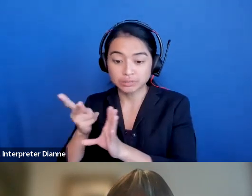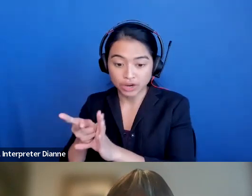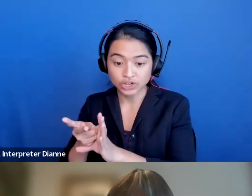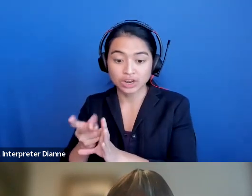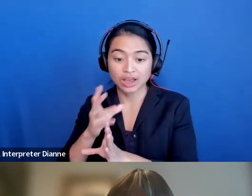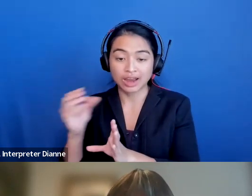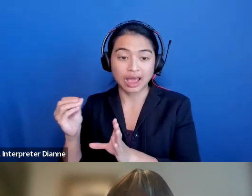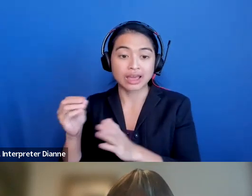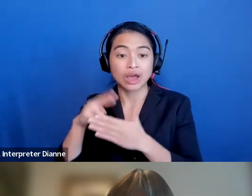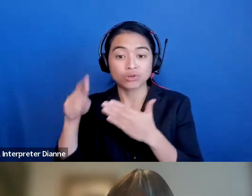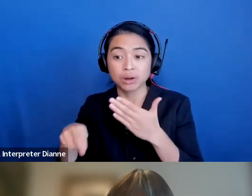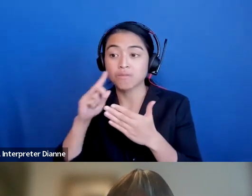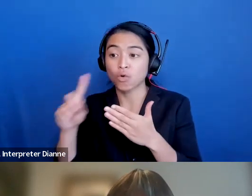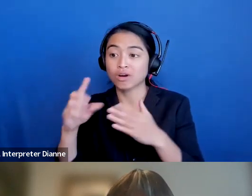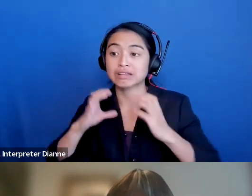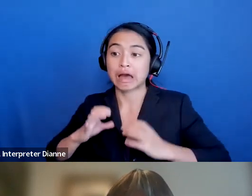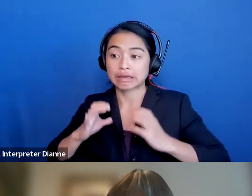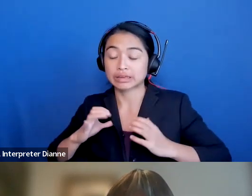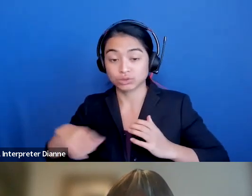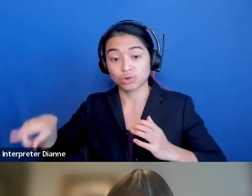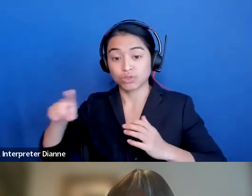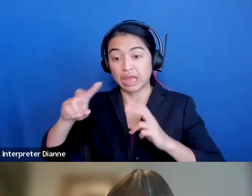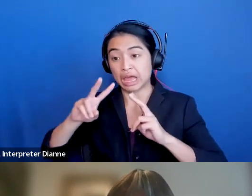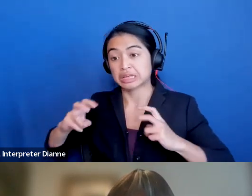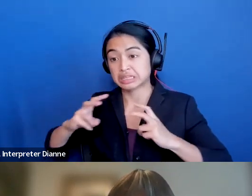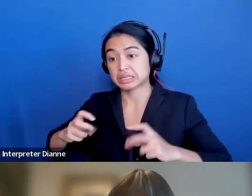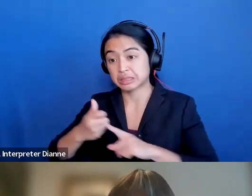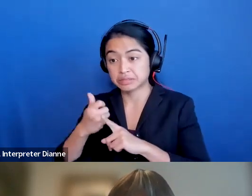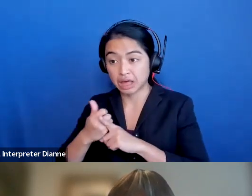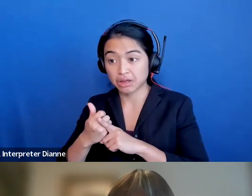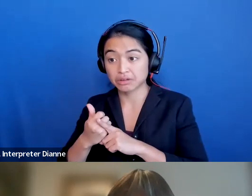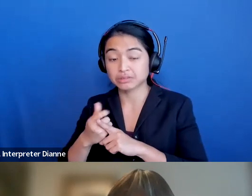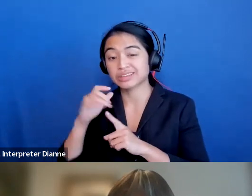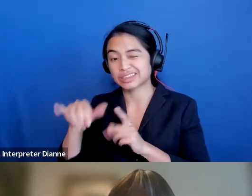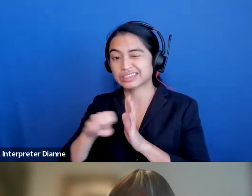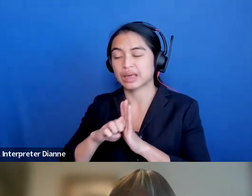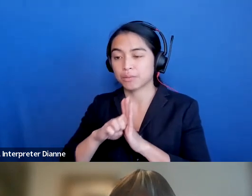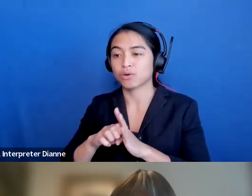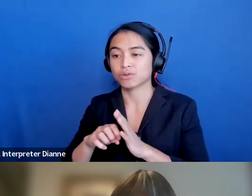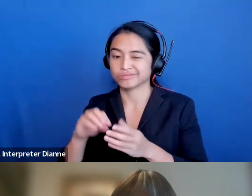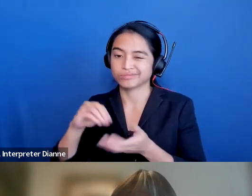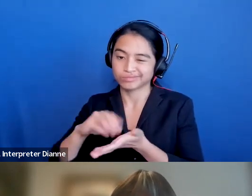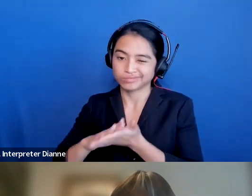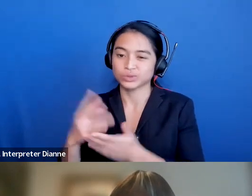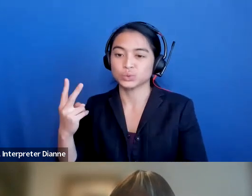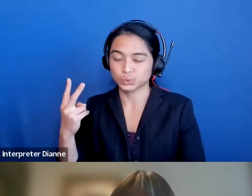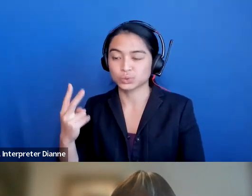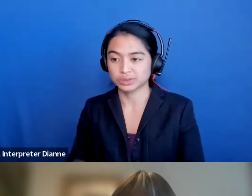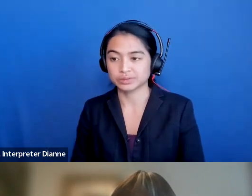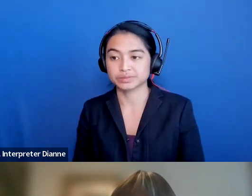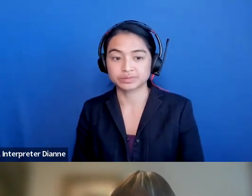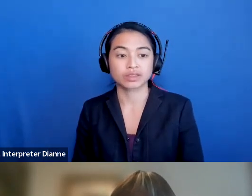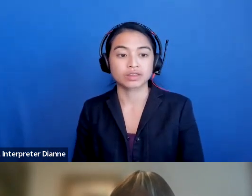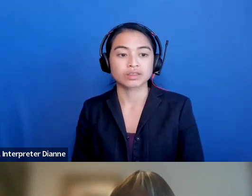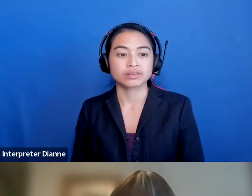and outcome for clients. And so they assess themselves, or in the sample, as a 2. All right.